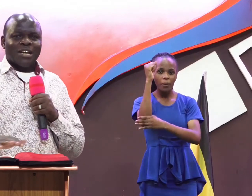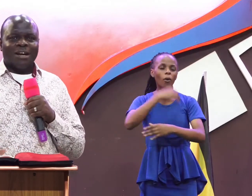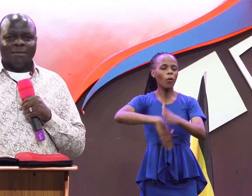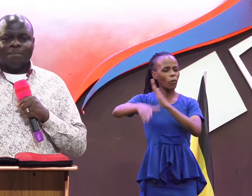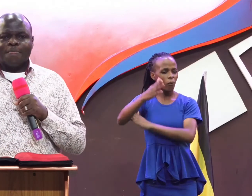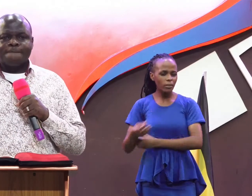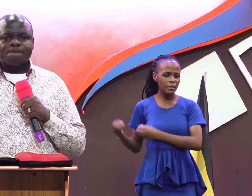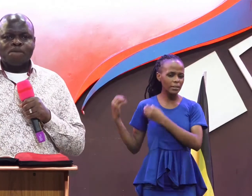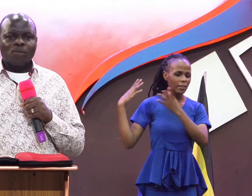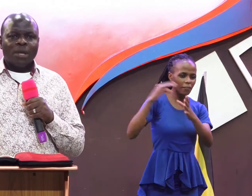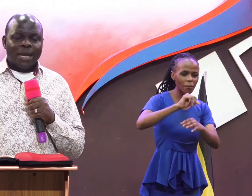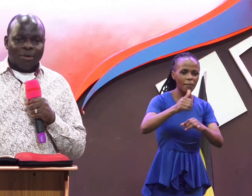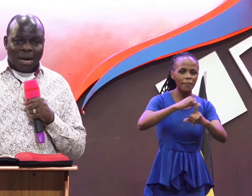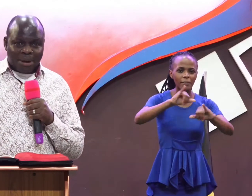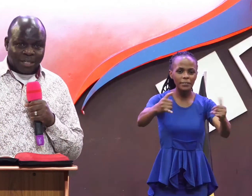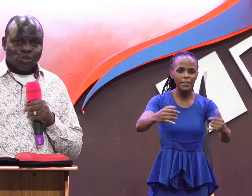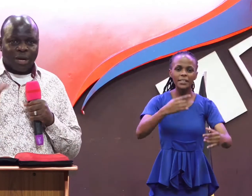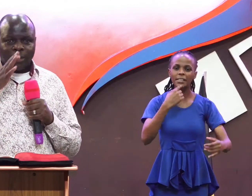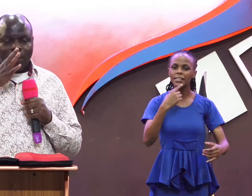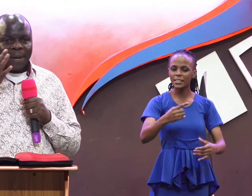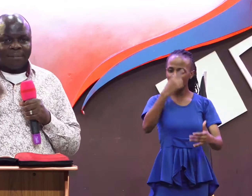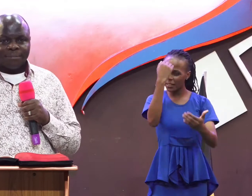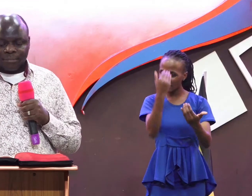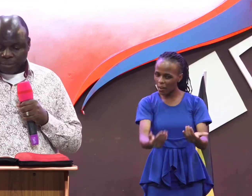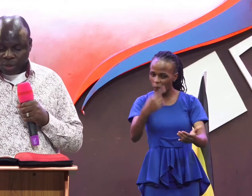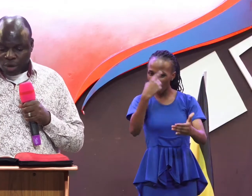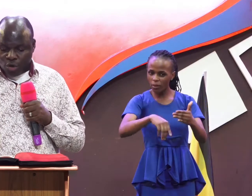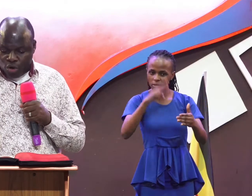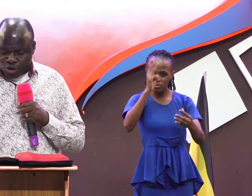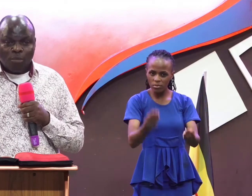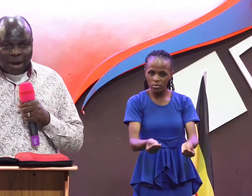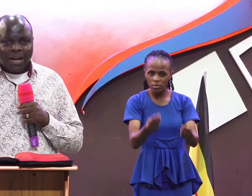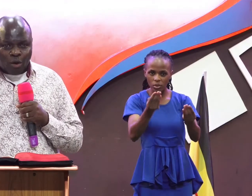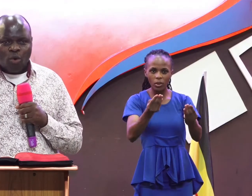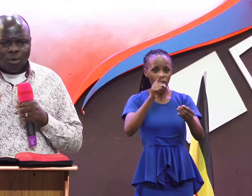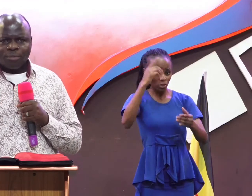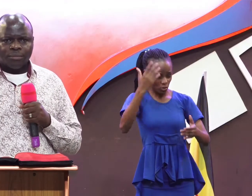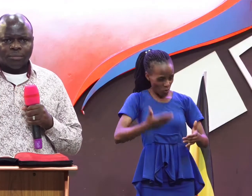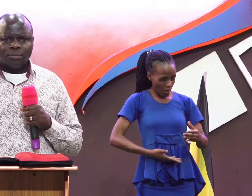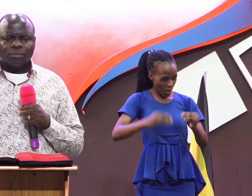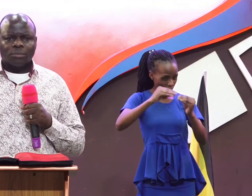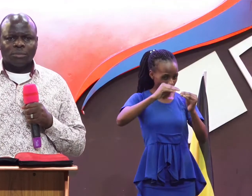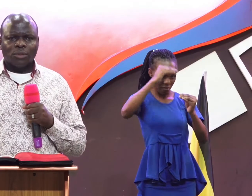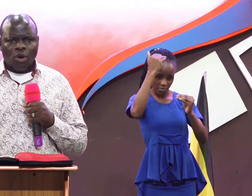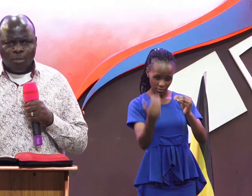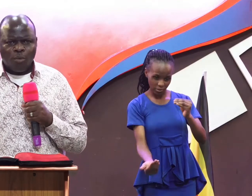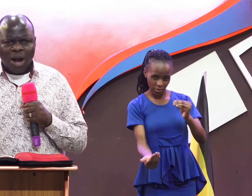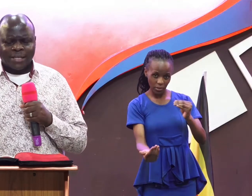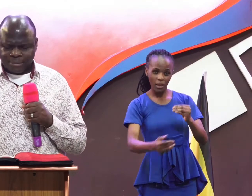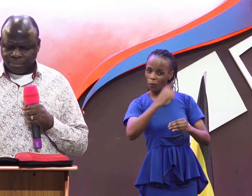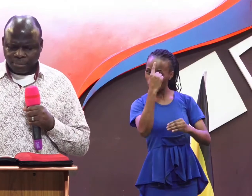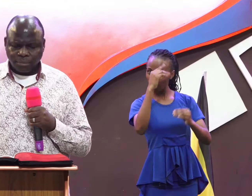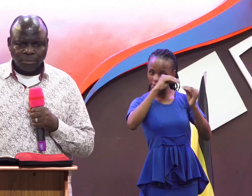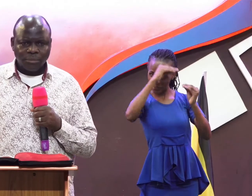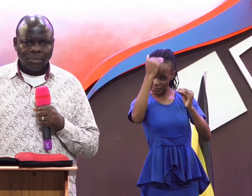test endala. The Lord gave him another test. N'amugamba kati ky'ogenda okukola. And told him what you're going to Olino do. Omwana wo. Your son. Omu